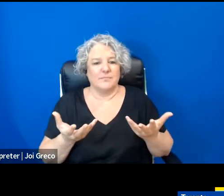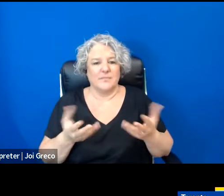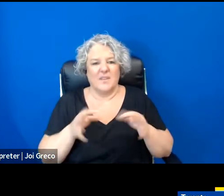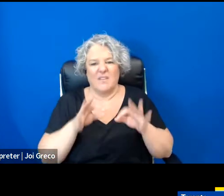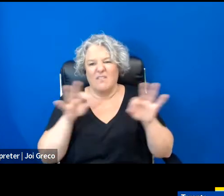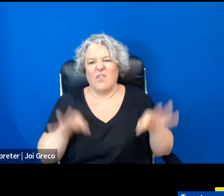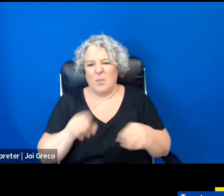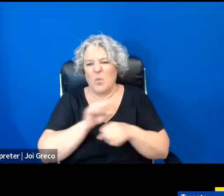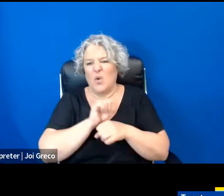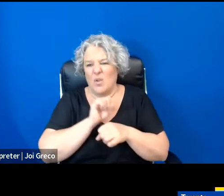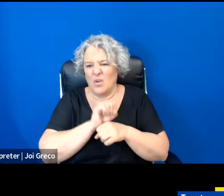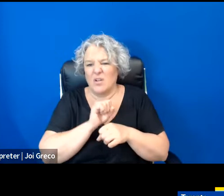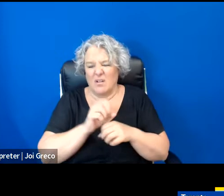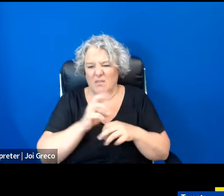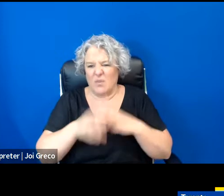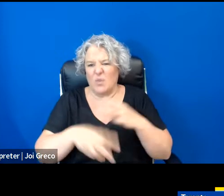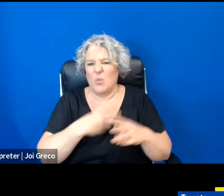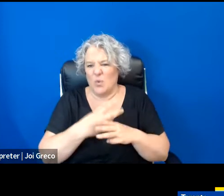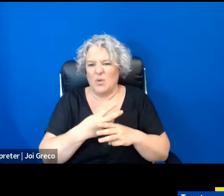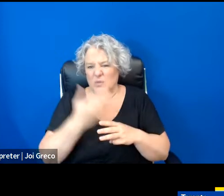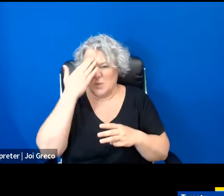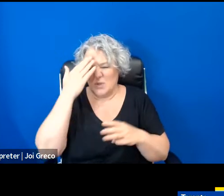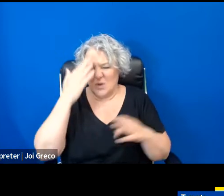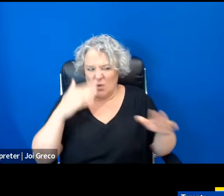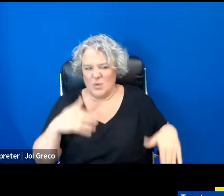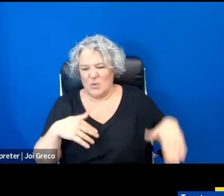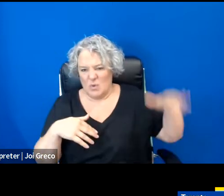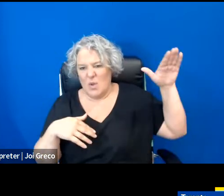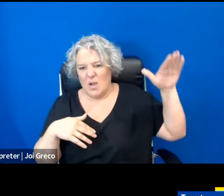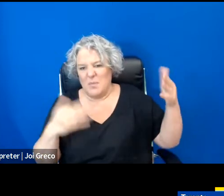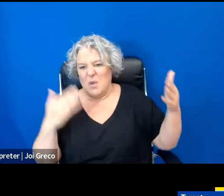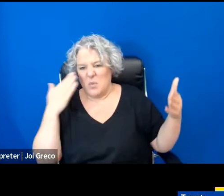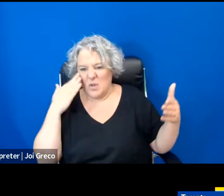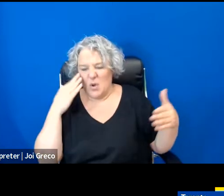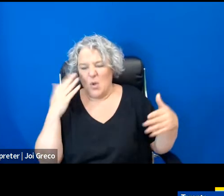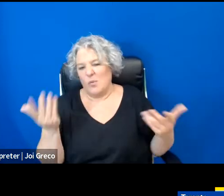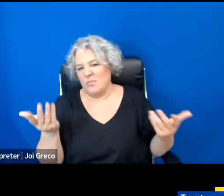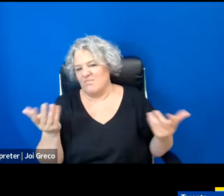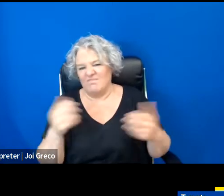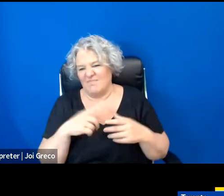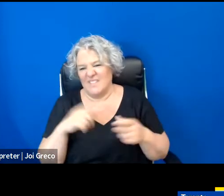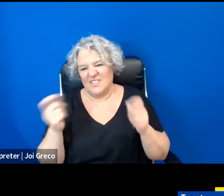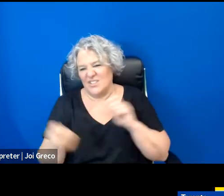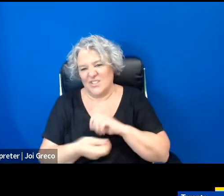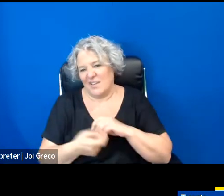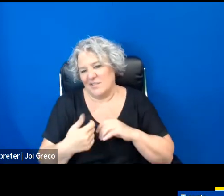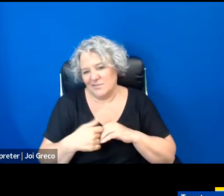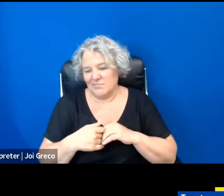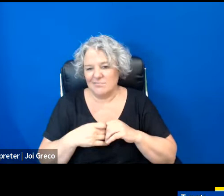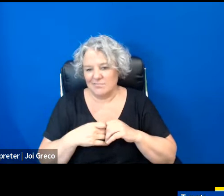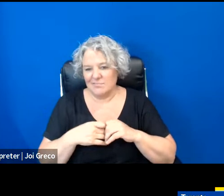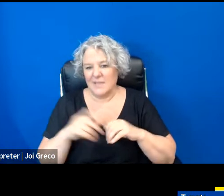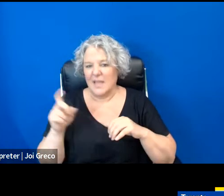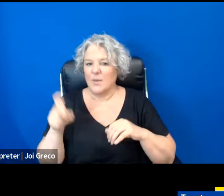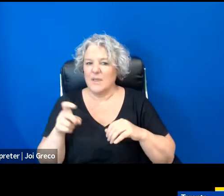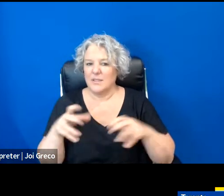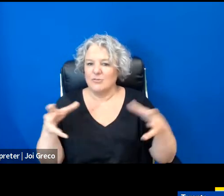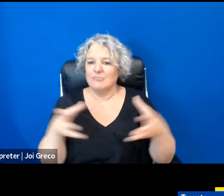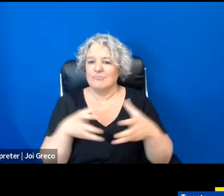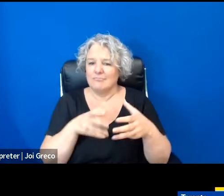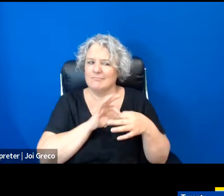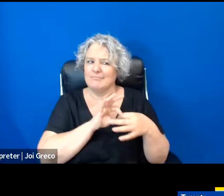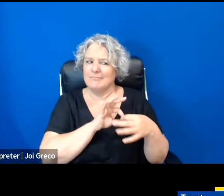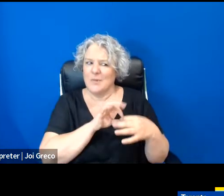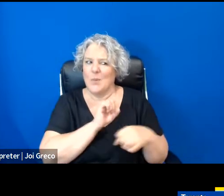framework of the world that we grew up in it's changed, and we need to collaborate with it and